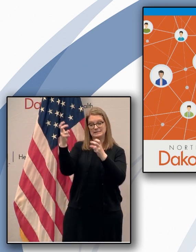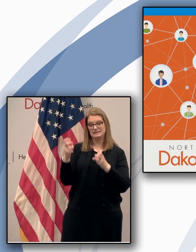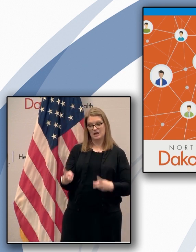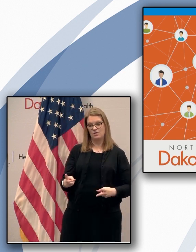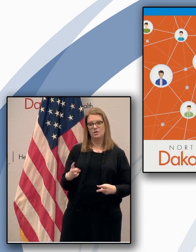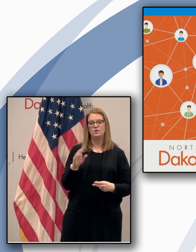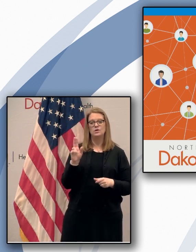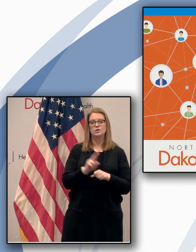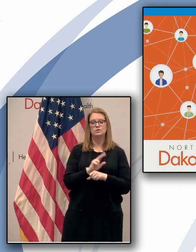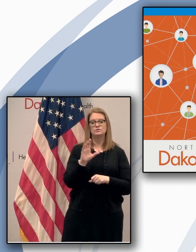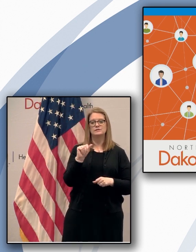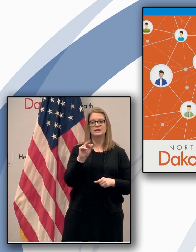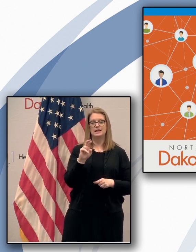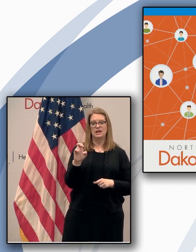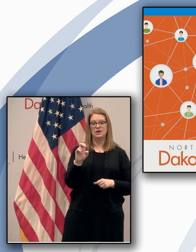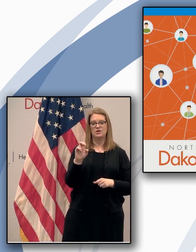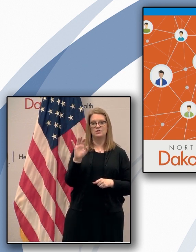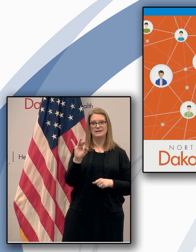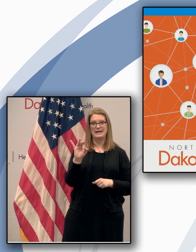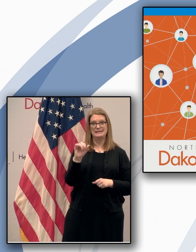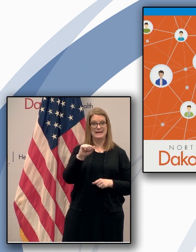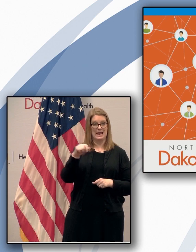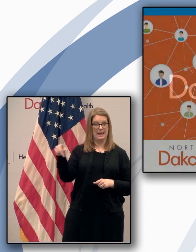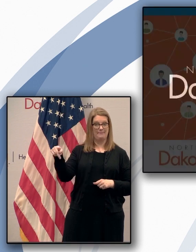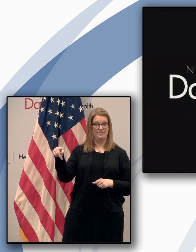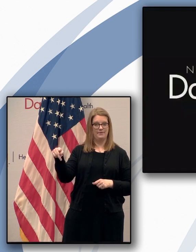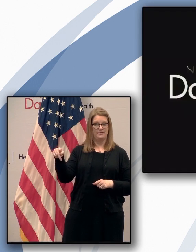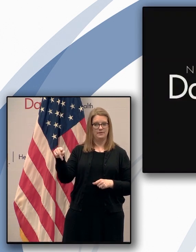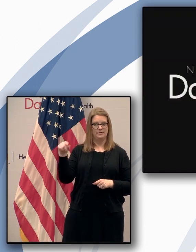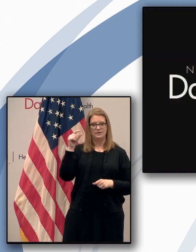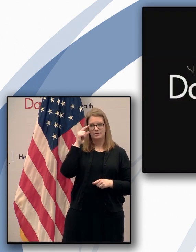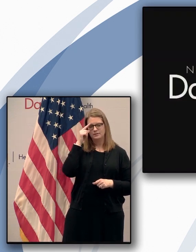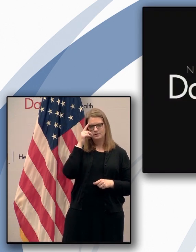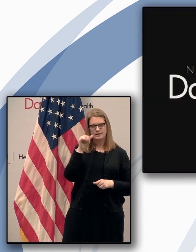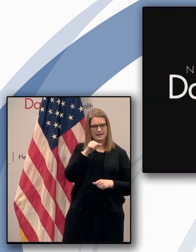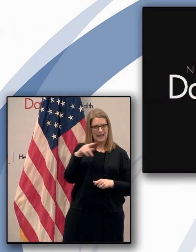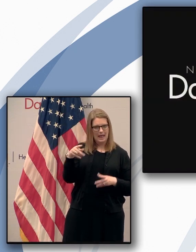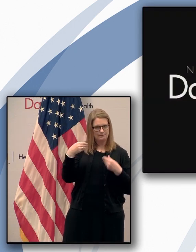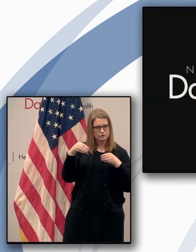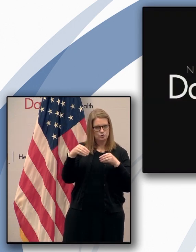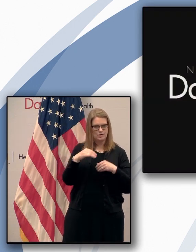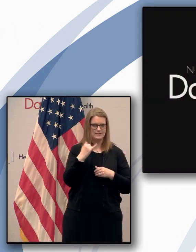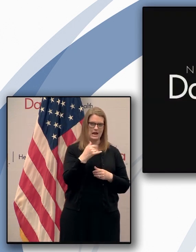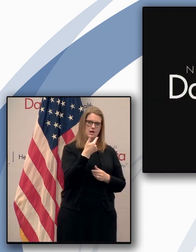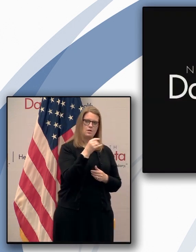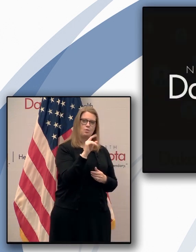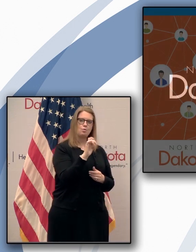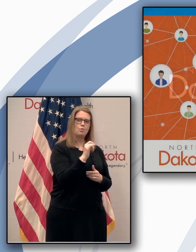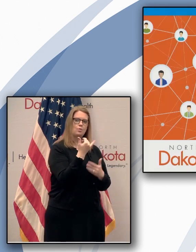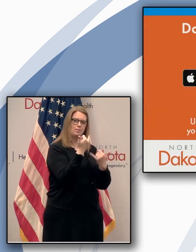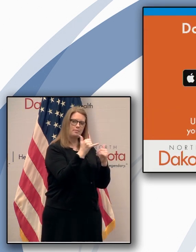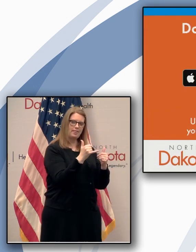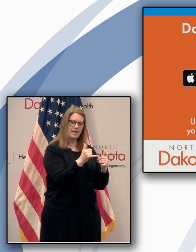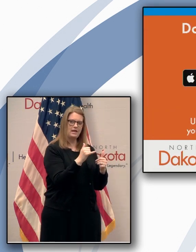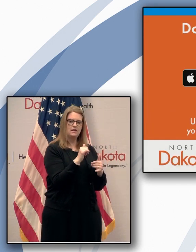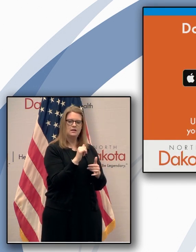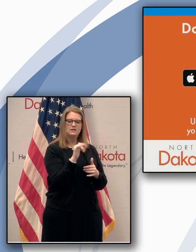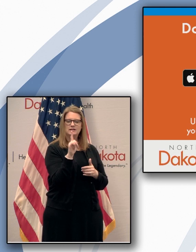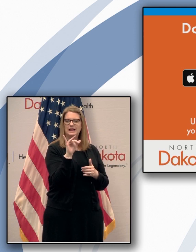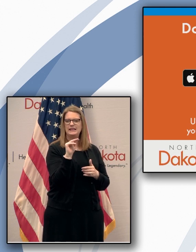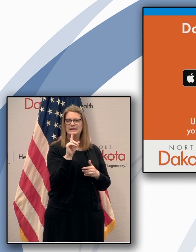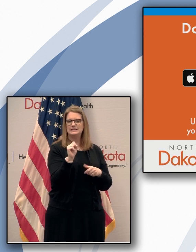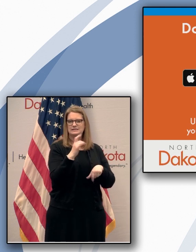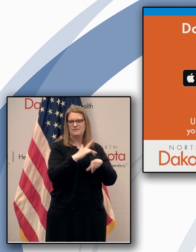CARE 19 app. Get it from the App Store and now the Google Play Store, and the links to that can be